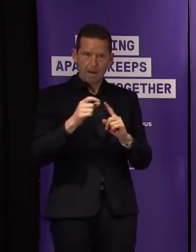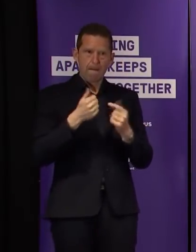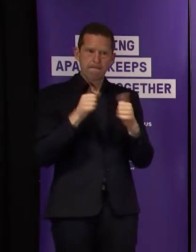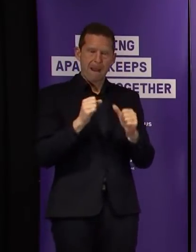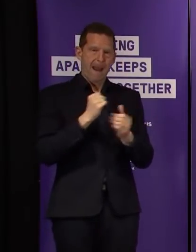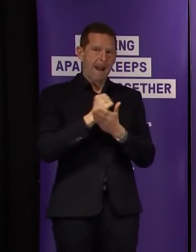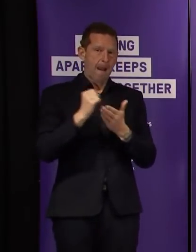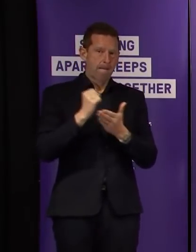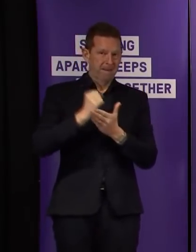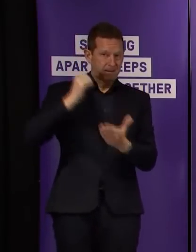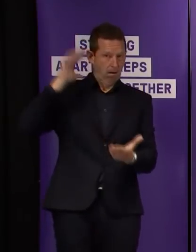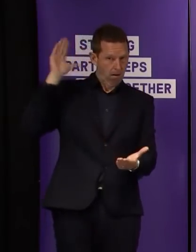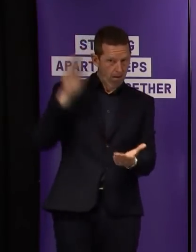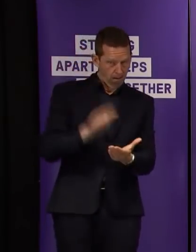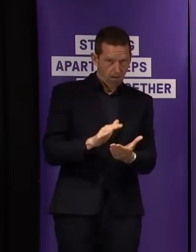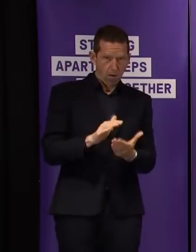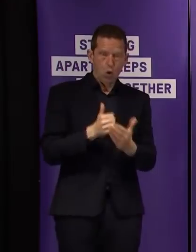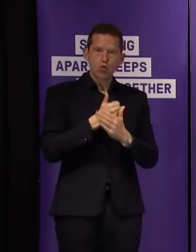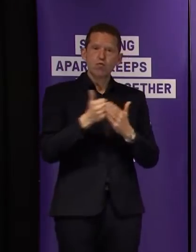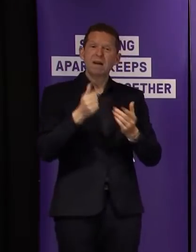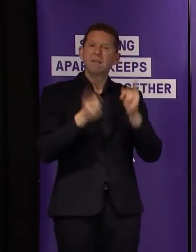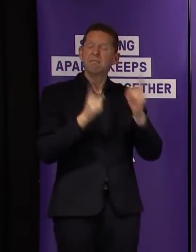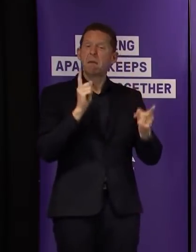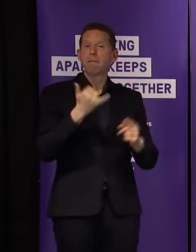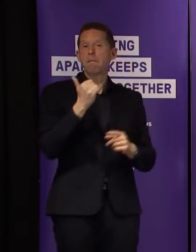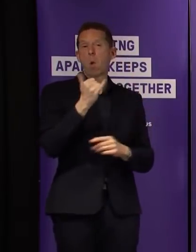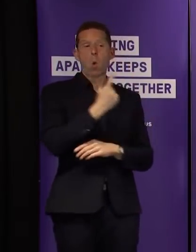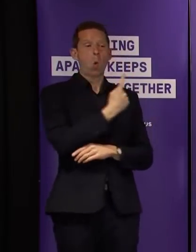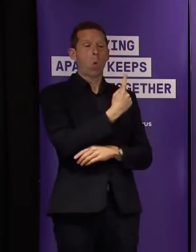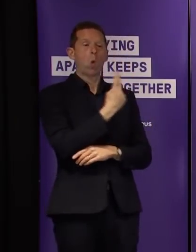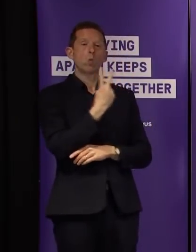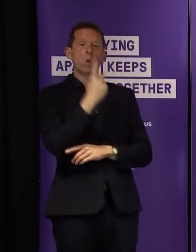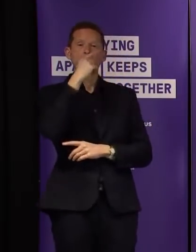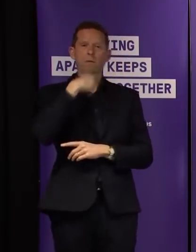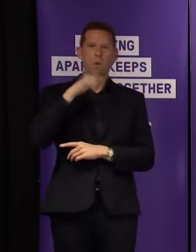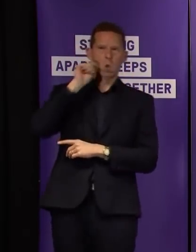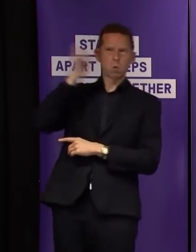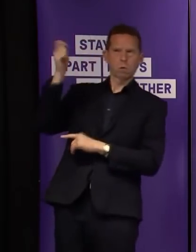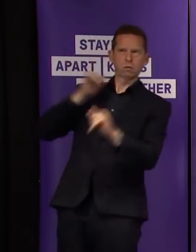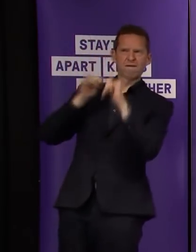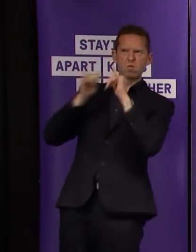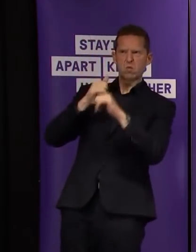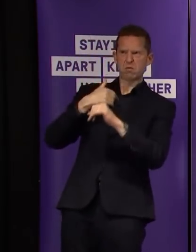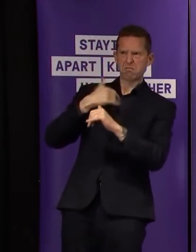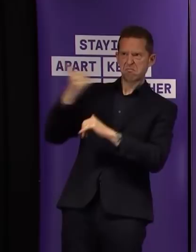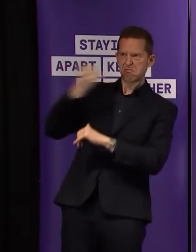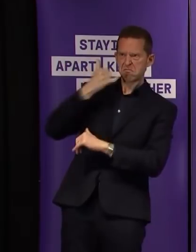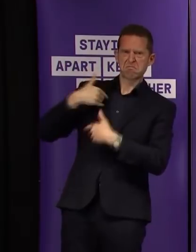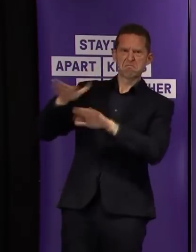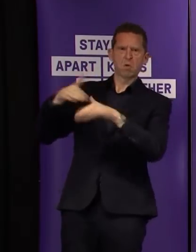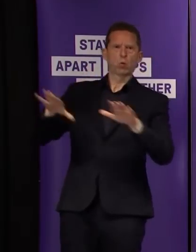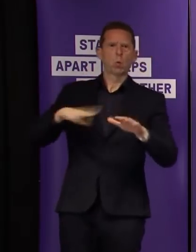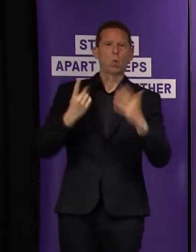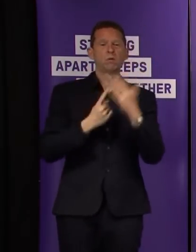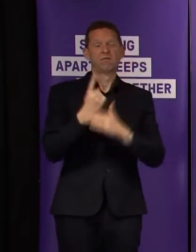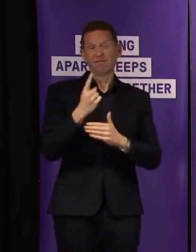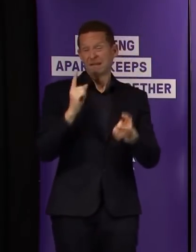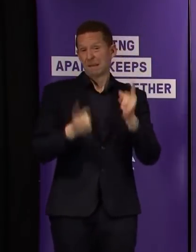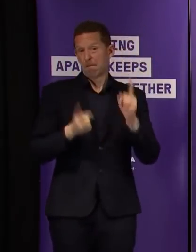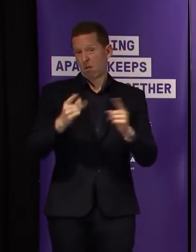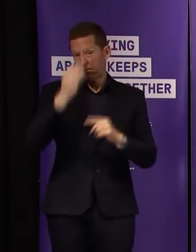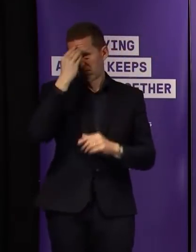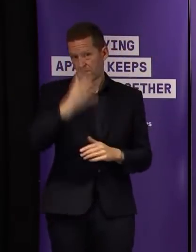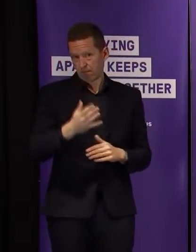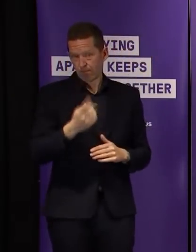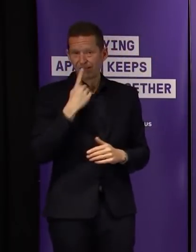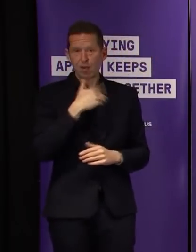down. On any given day, there are one or two people who will not consent to being interviewed. On any given day, there are a handful of people, so